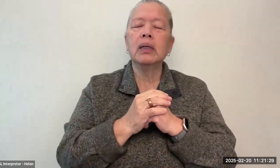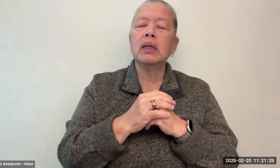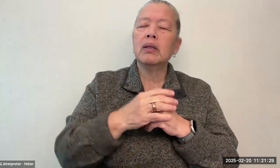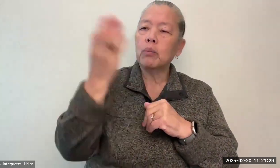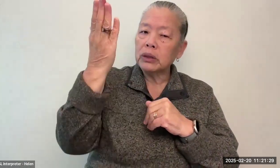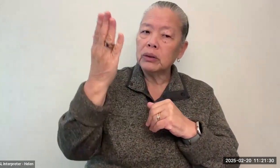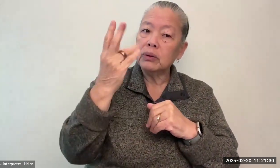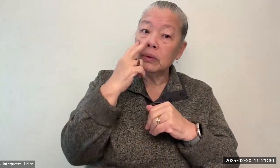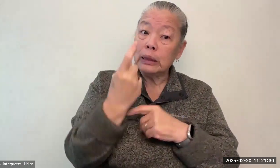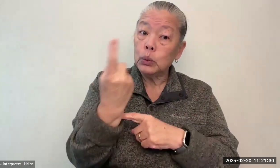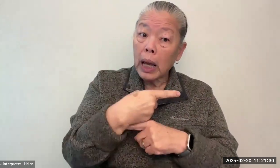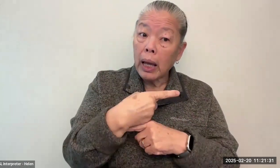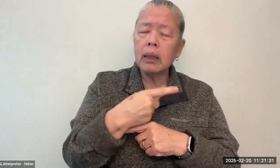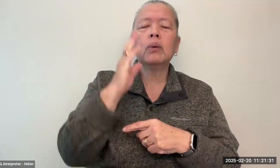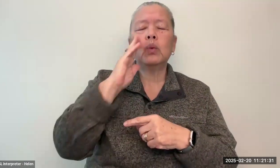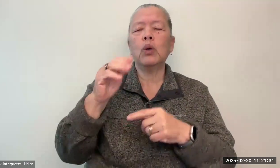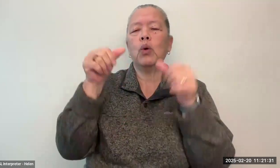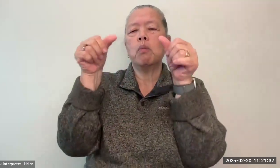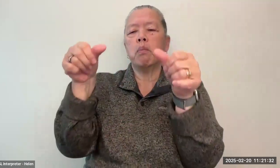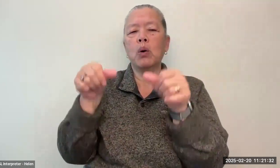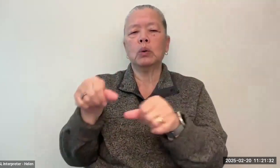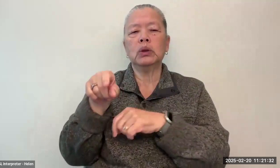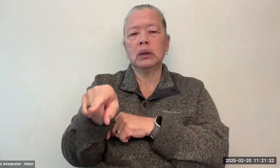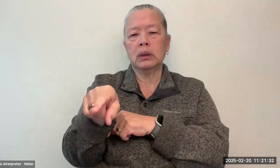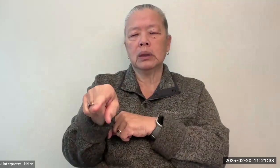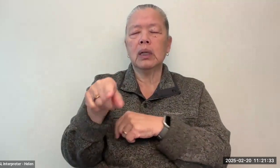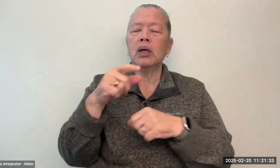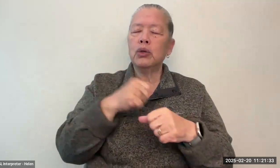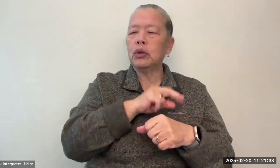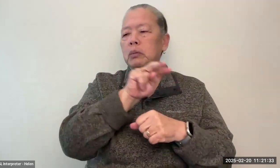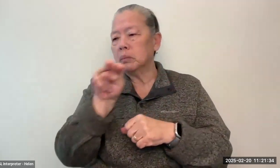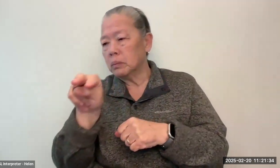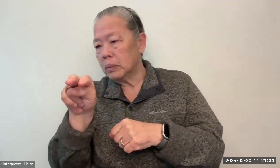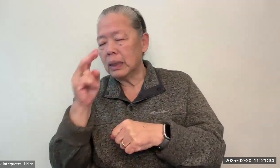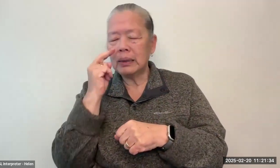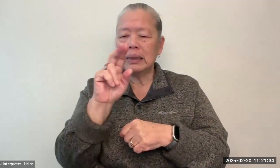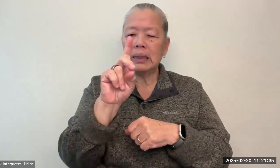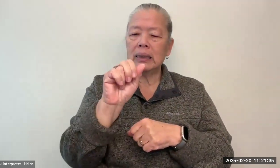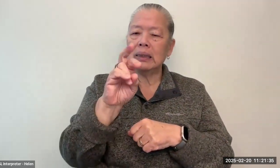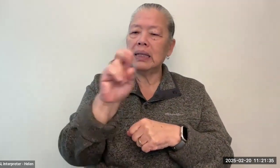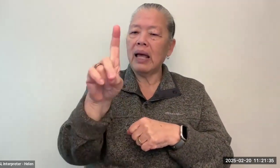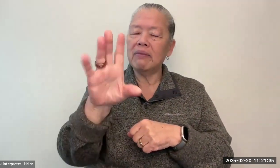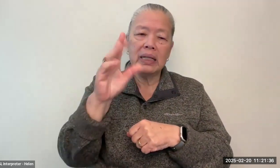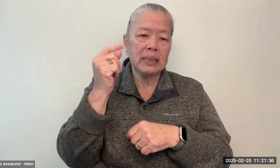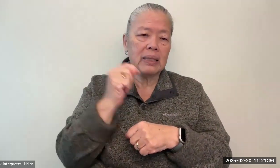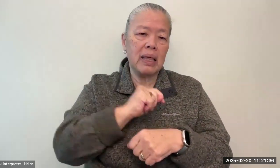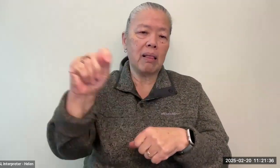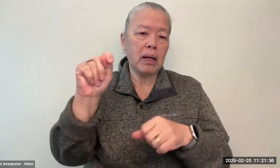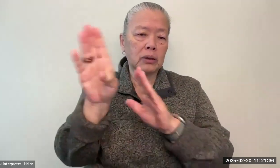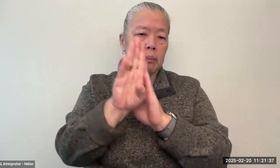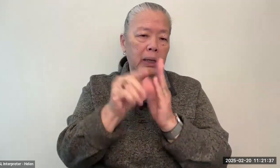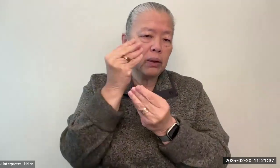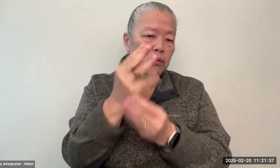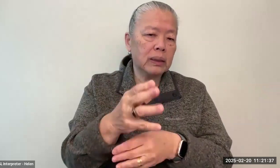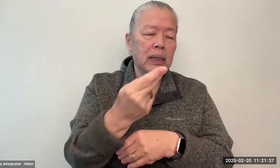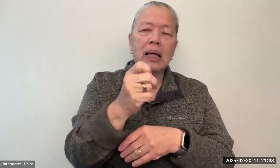have seen will be posted, offering opportunity for you to revisit David's theological insights and Heather and Taylor's information